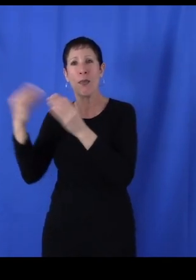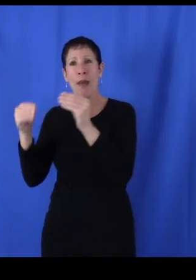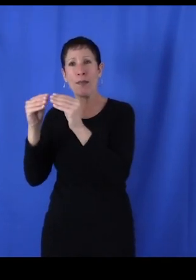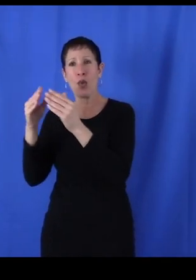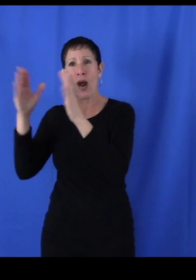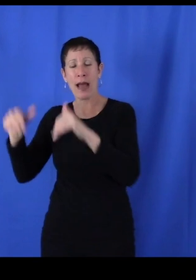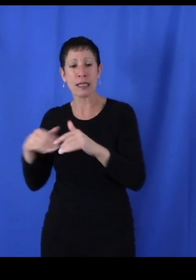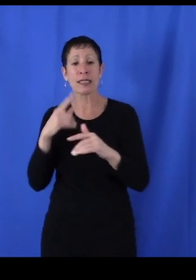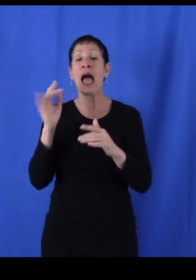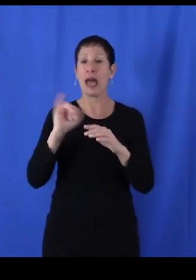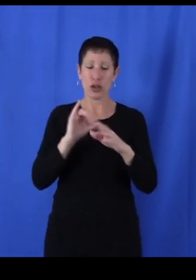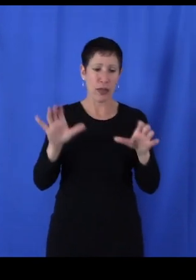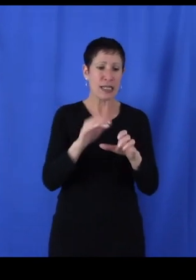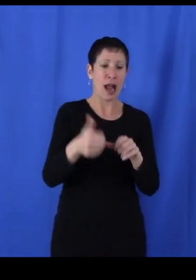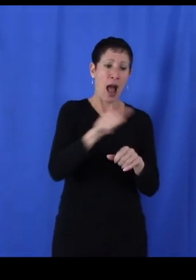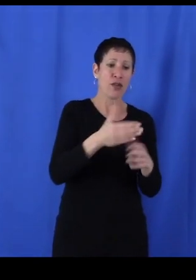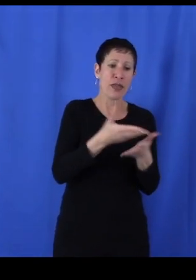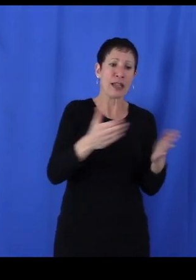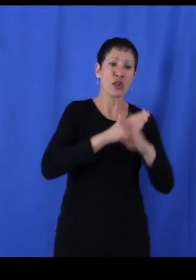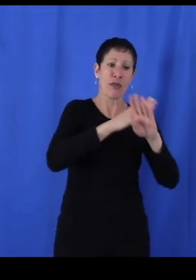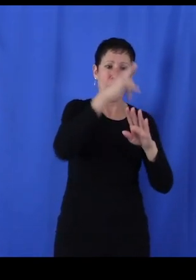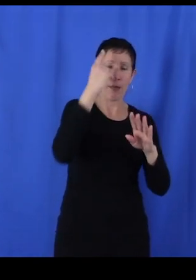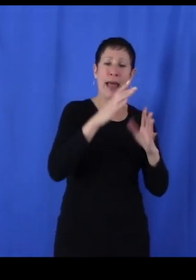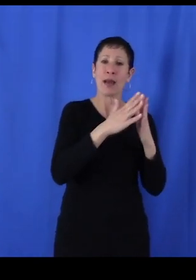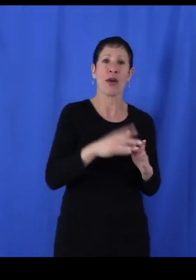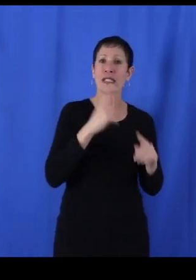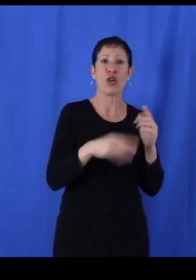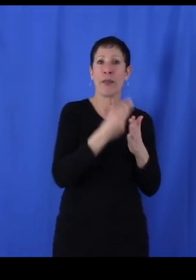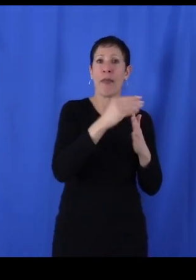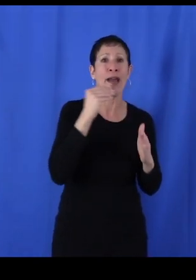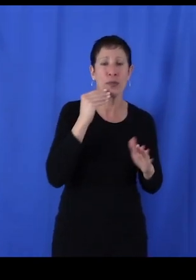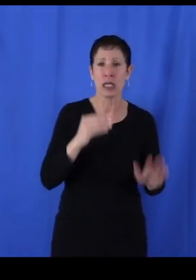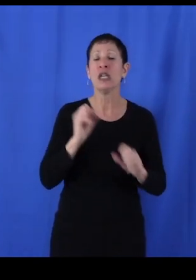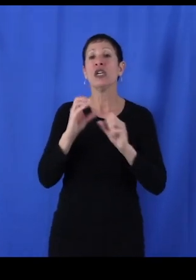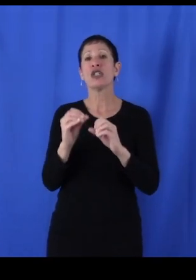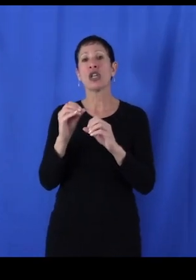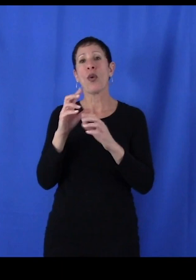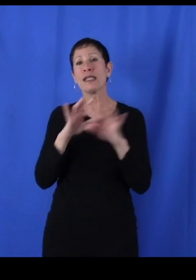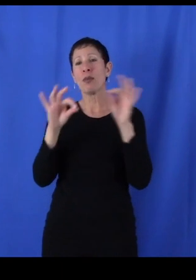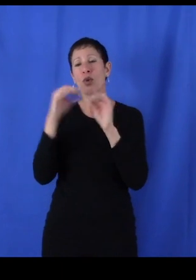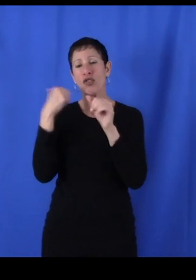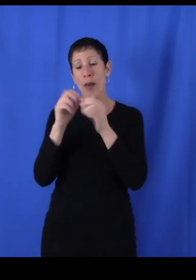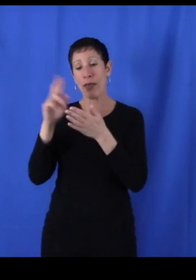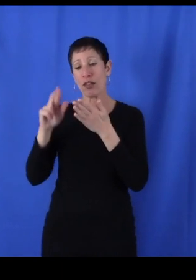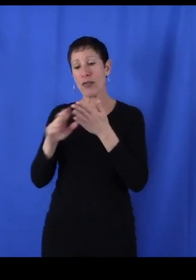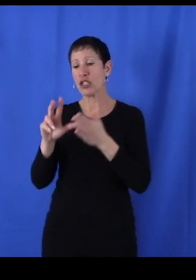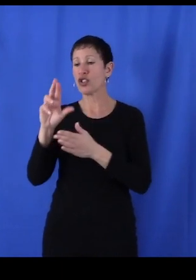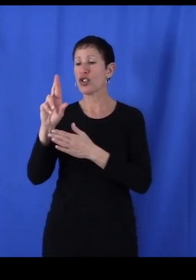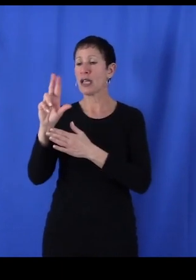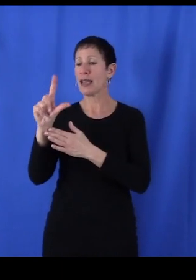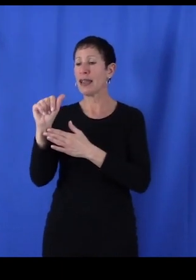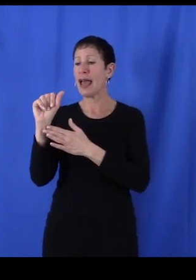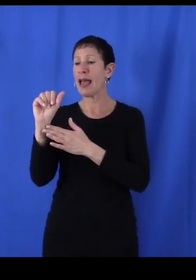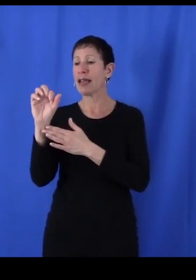amplified measures to prevent black American home ownership. But it's important to remember that Lazarsfeld and Merton were